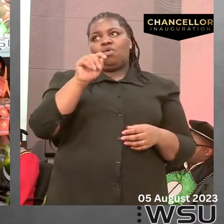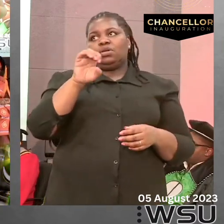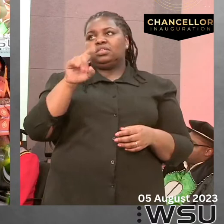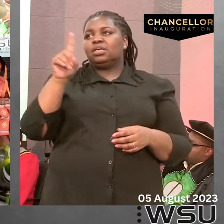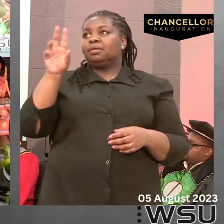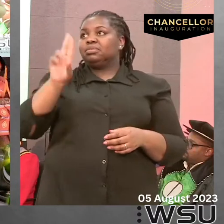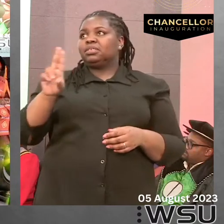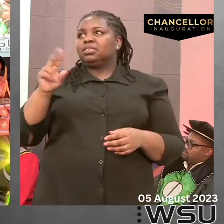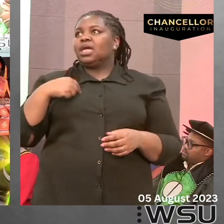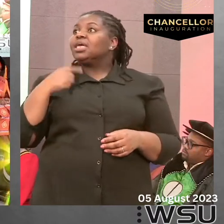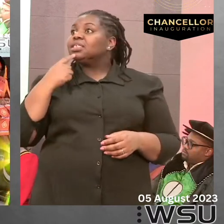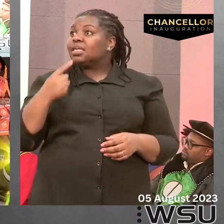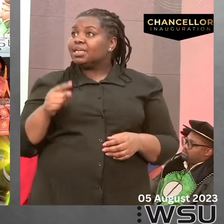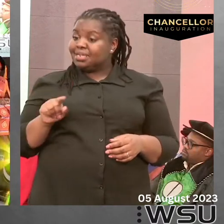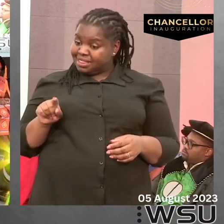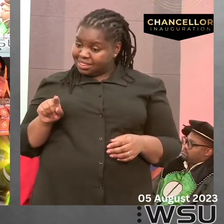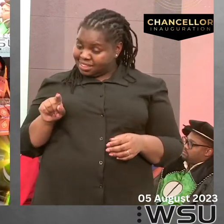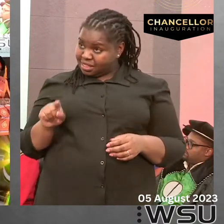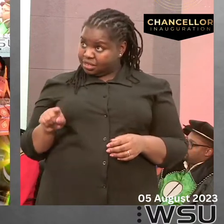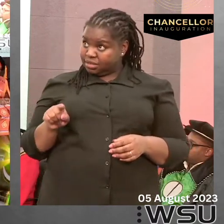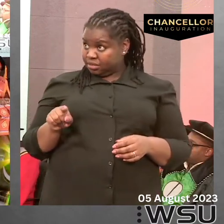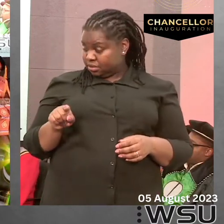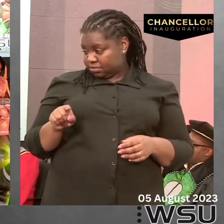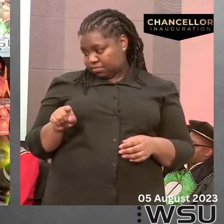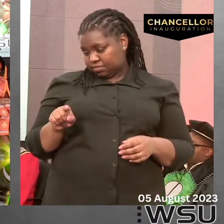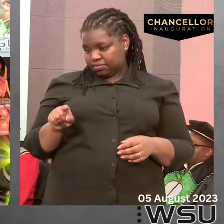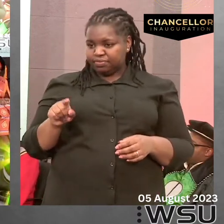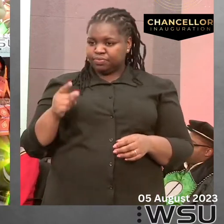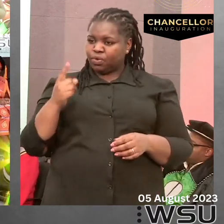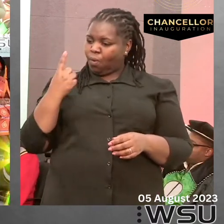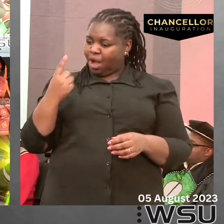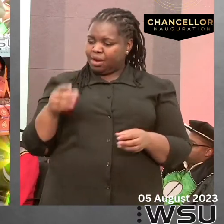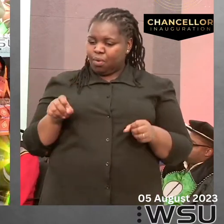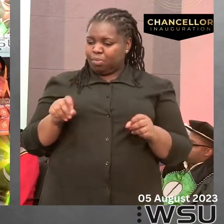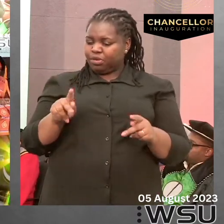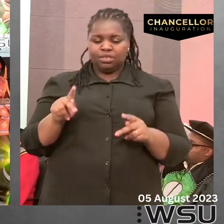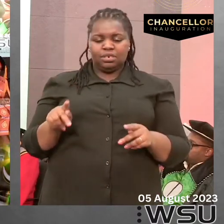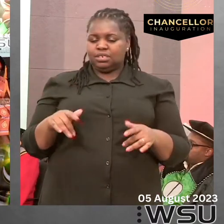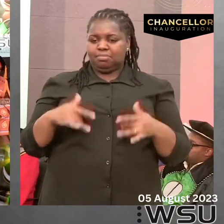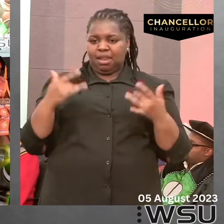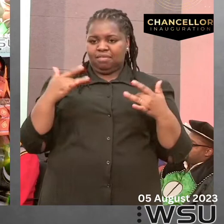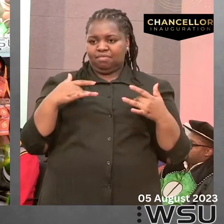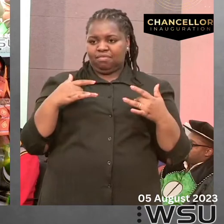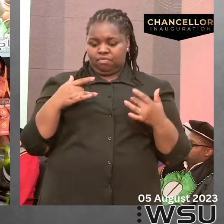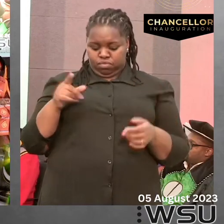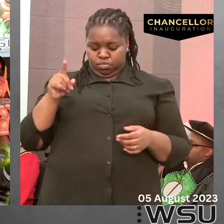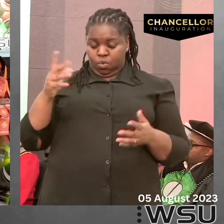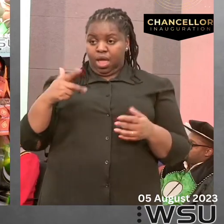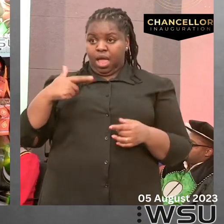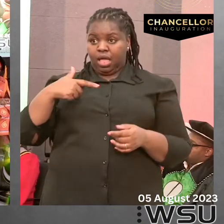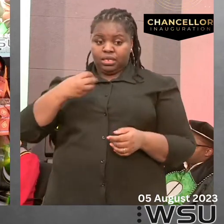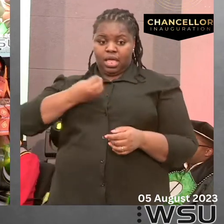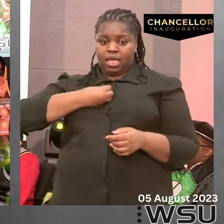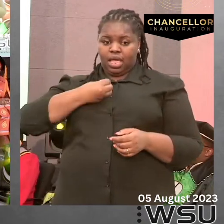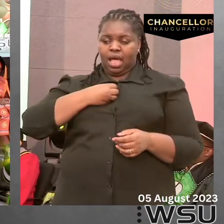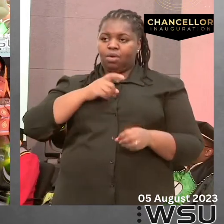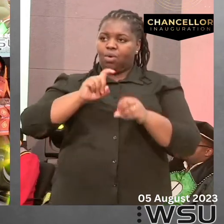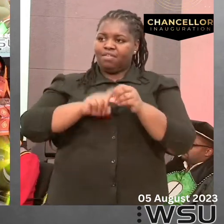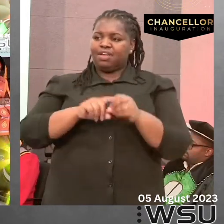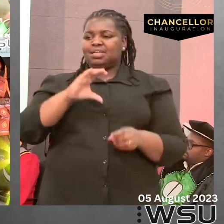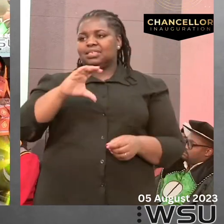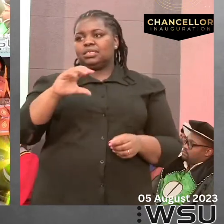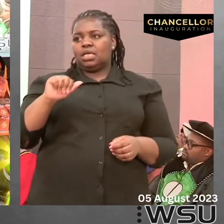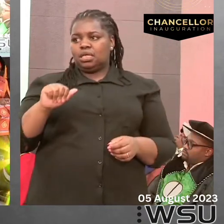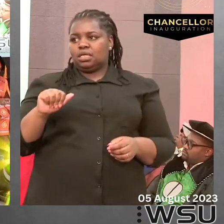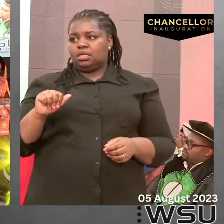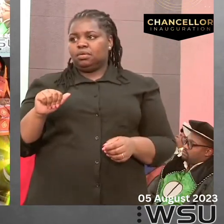said, this is a one opportunity in a lifetime, where as a young, qualified chartered